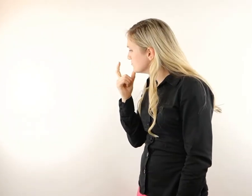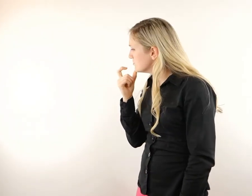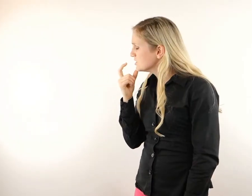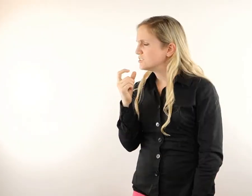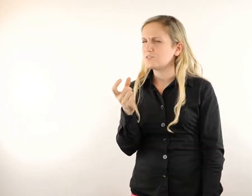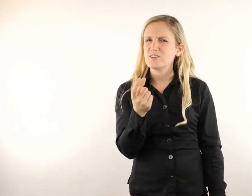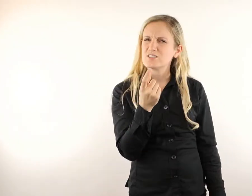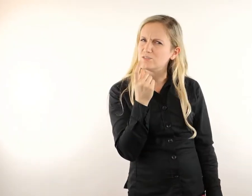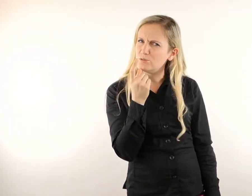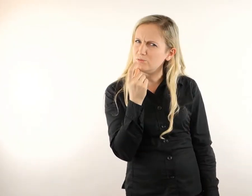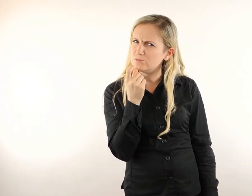This is the question. Who